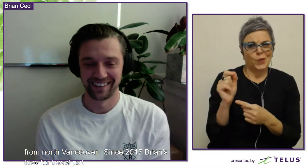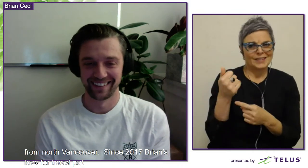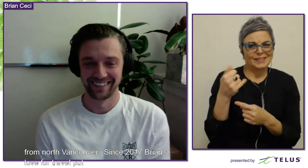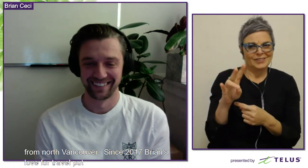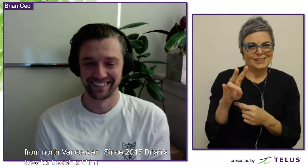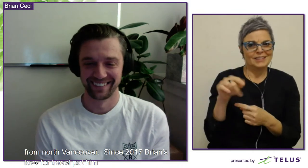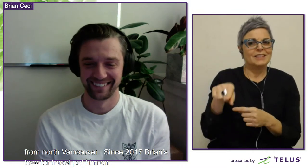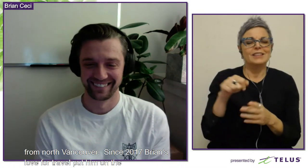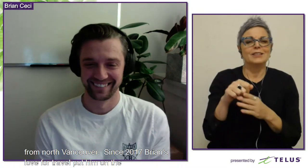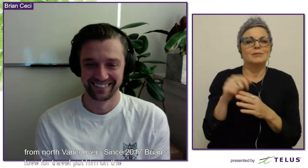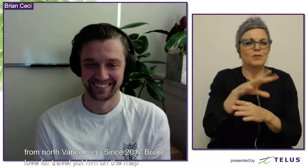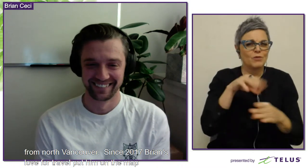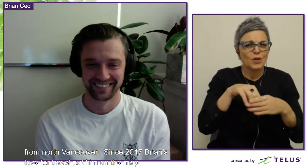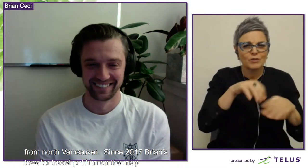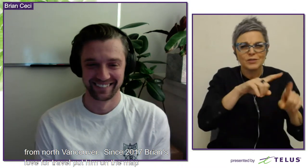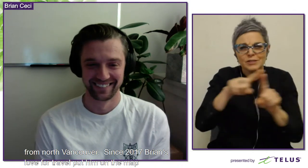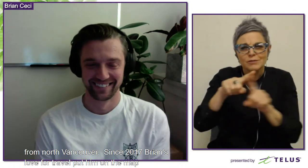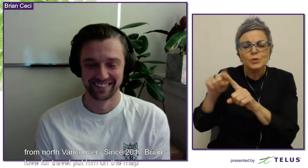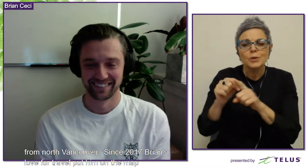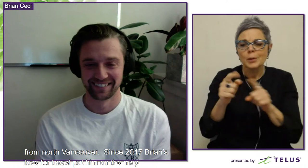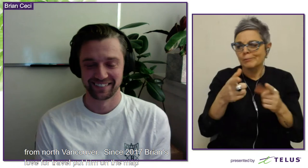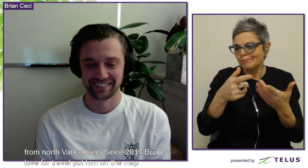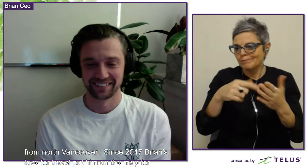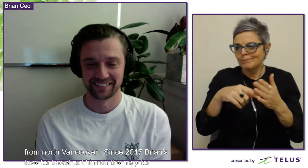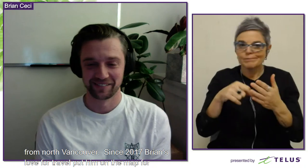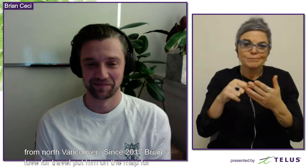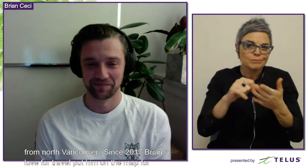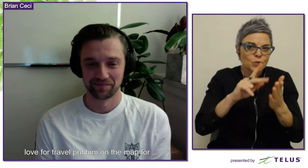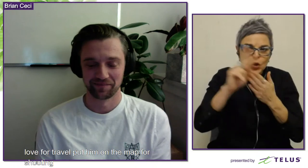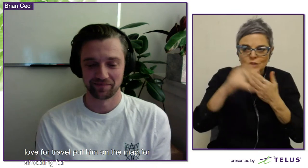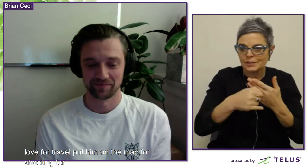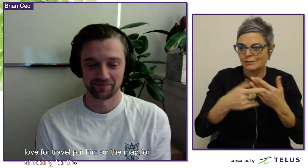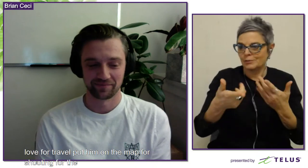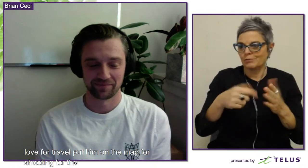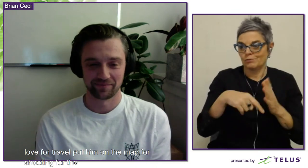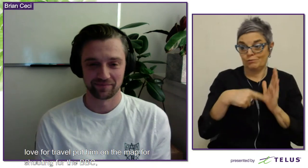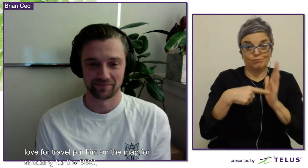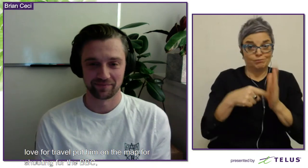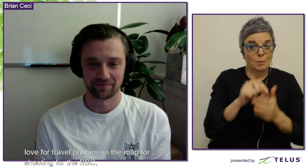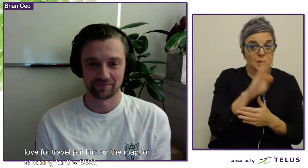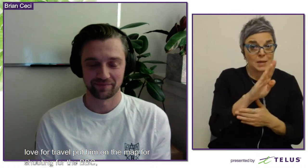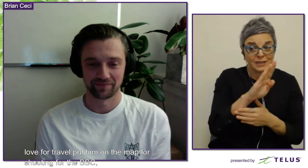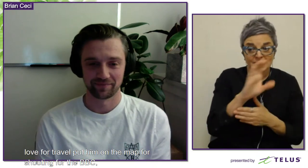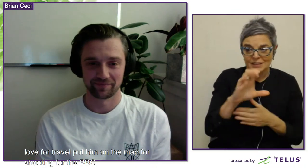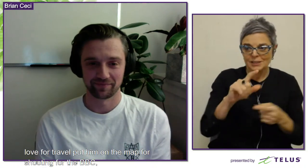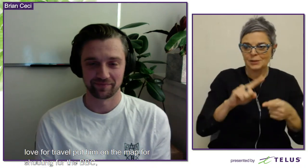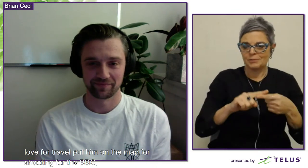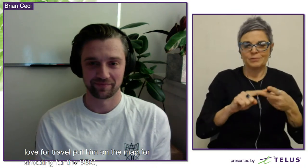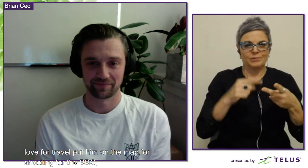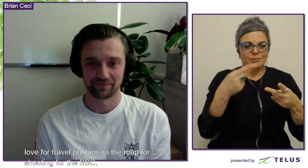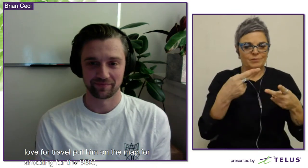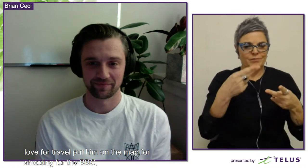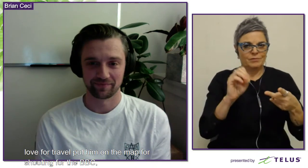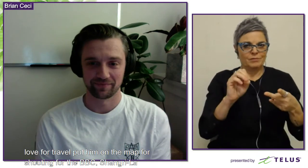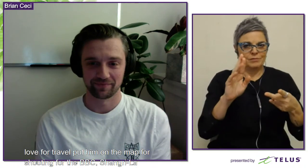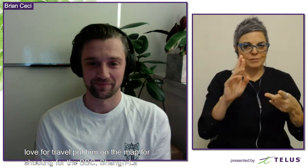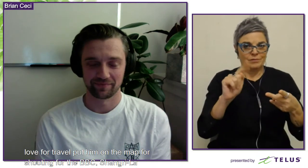and publications such as BBC, Hertz, Shangri-La, and Fairmont Hotels, to name a